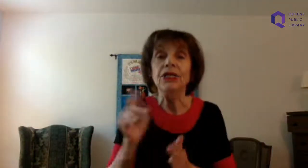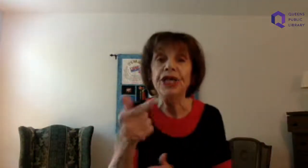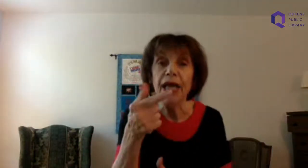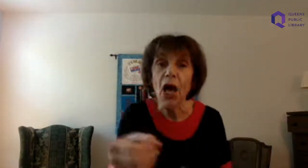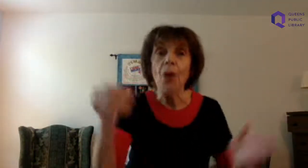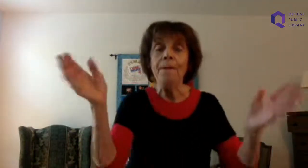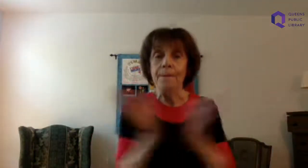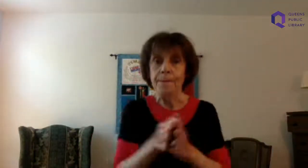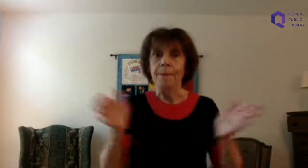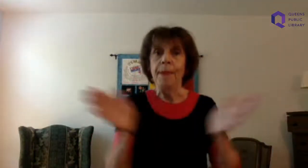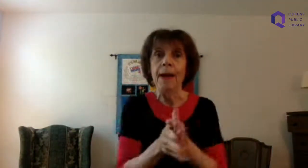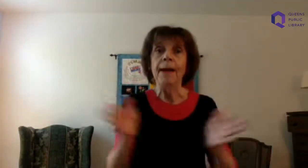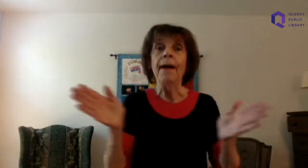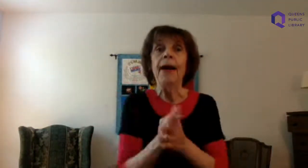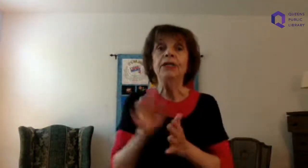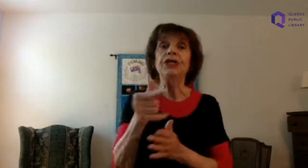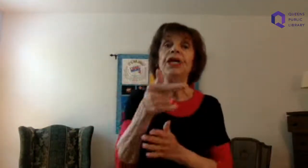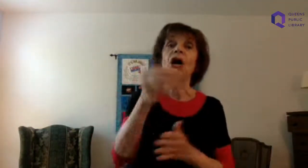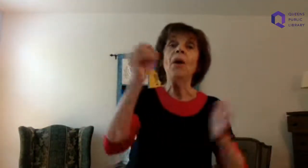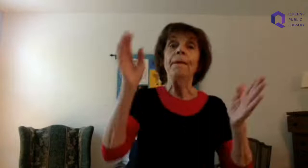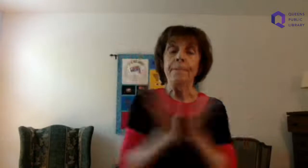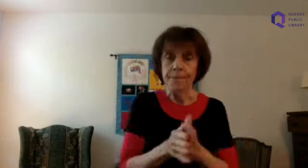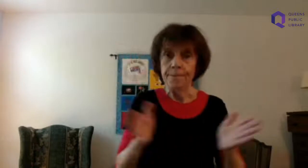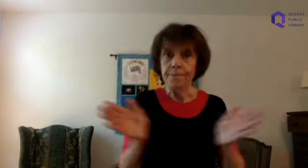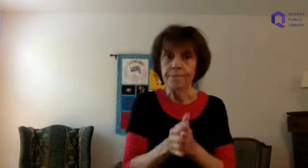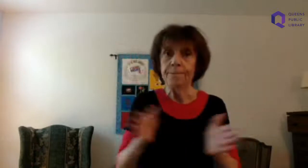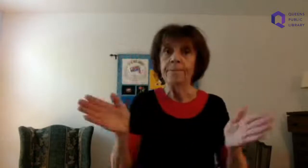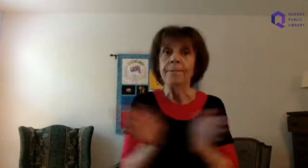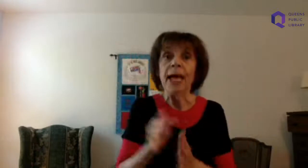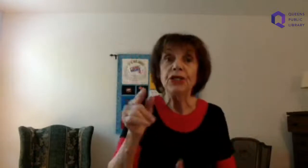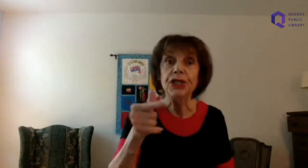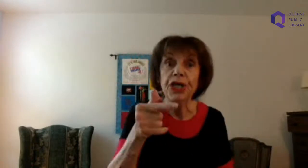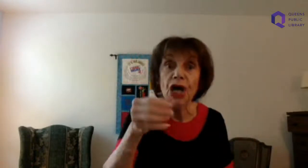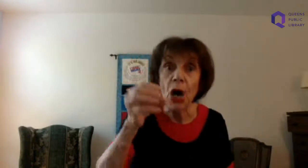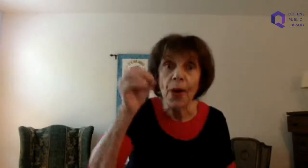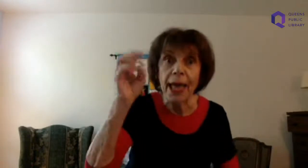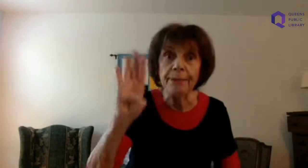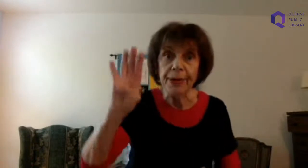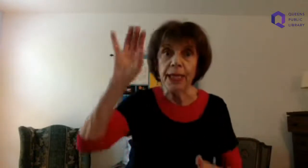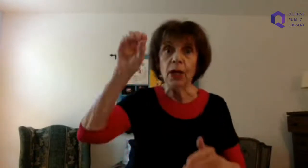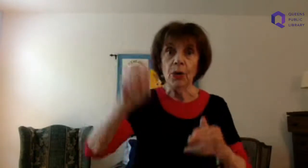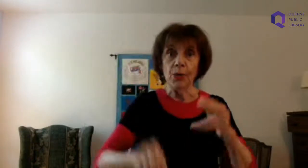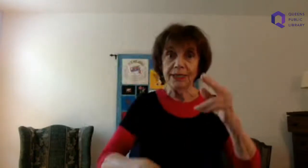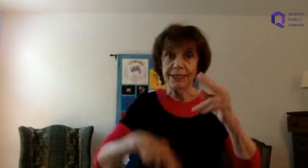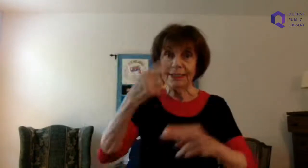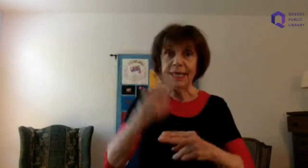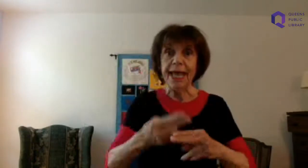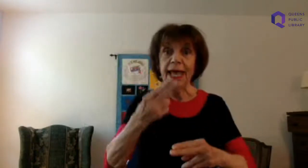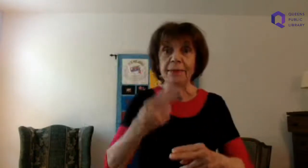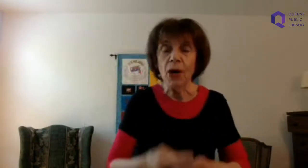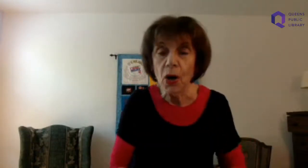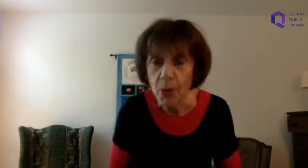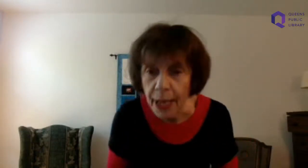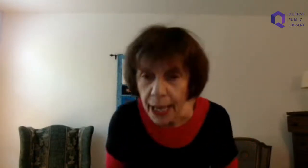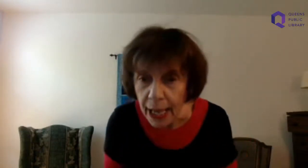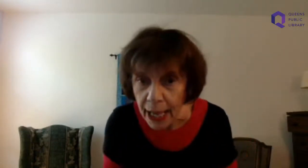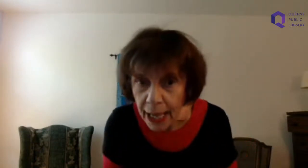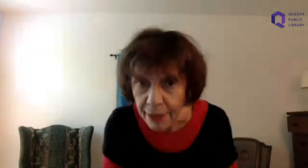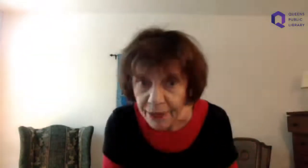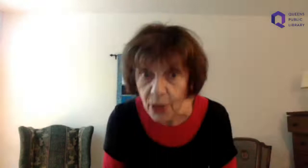O, G, O, G, O, and Bingo was his name. Oh. There